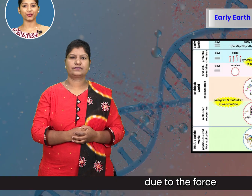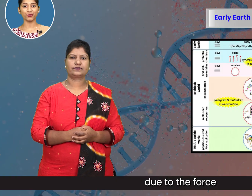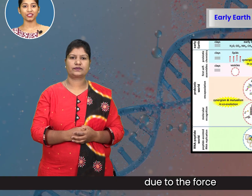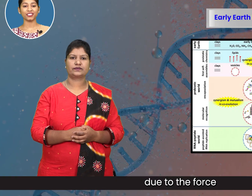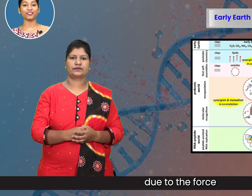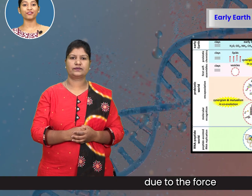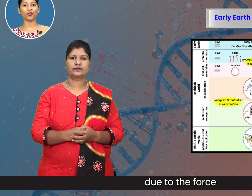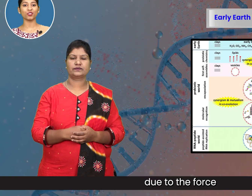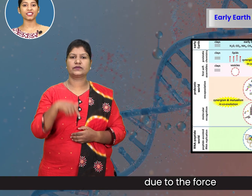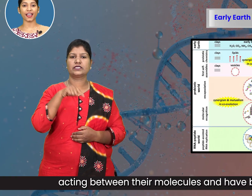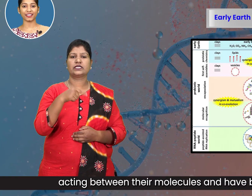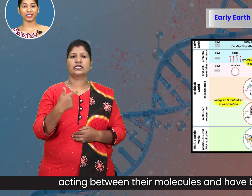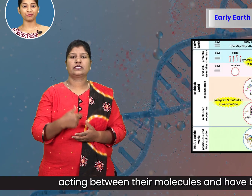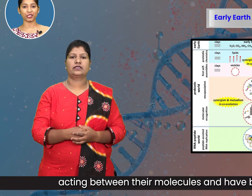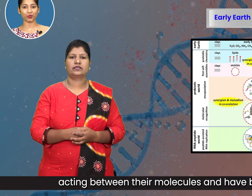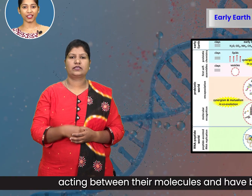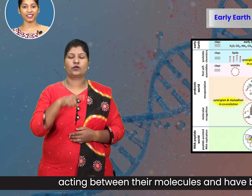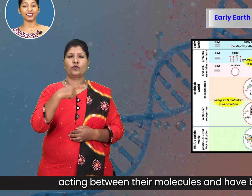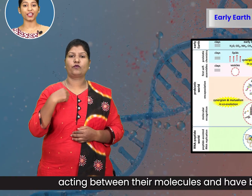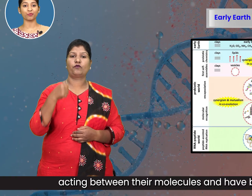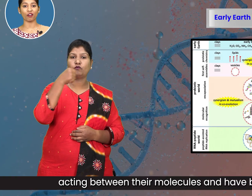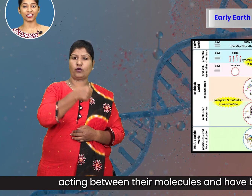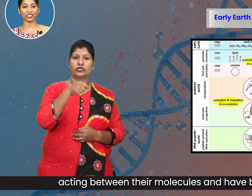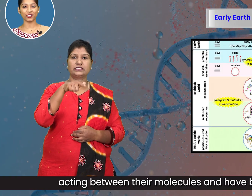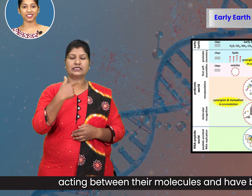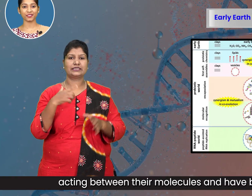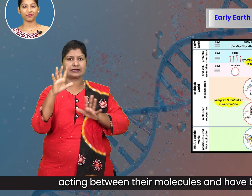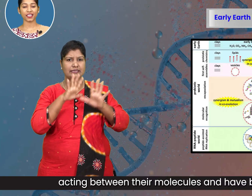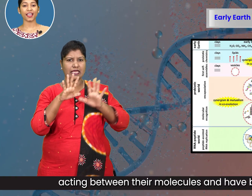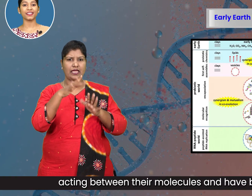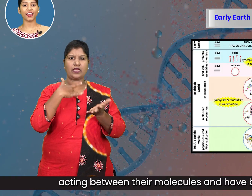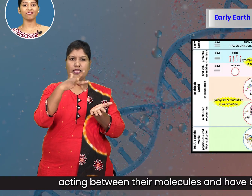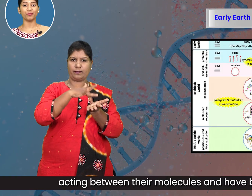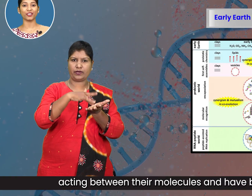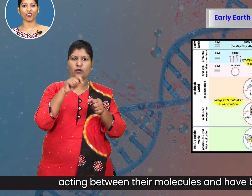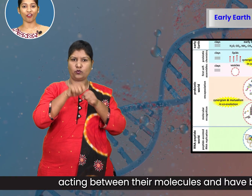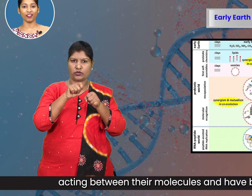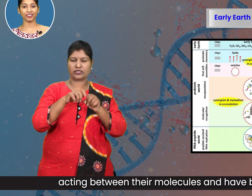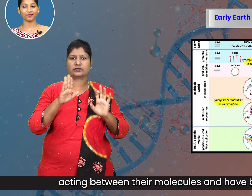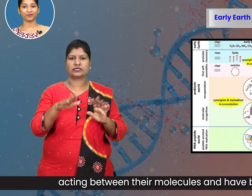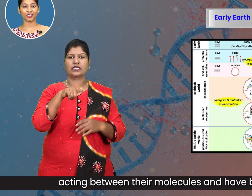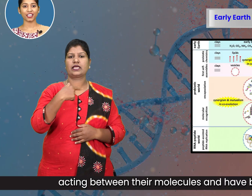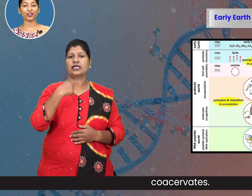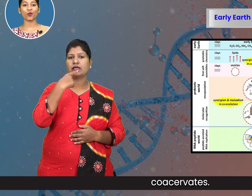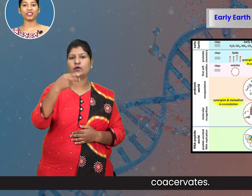due to the force acting between their molecules and have been called